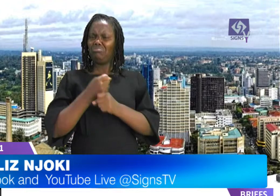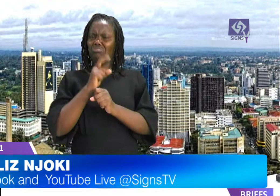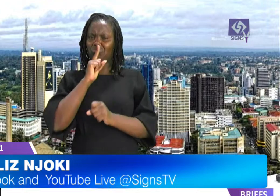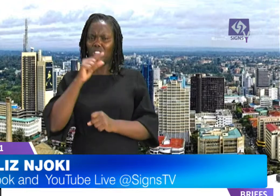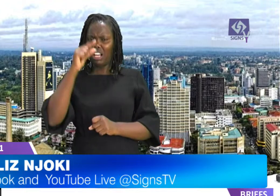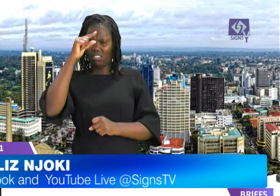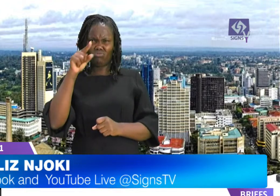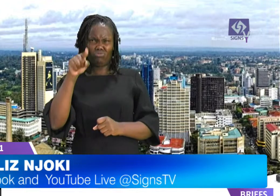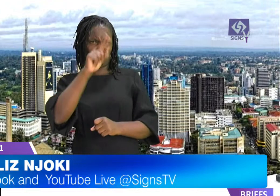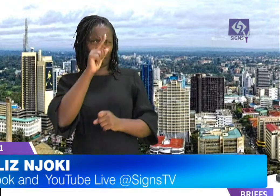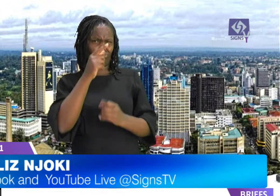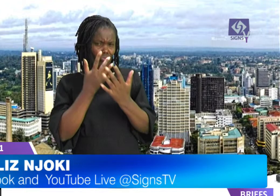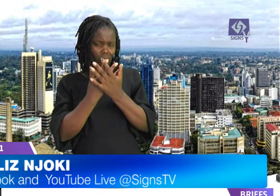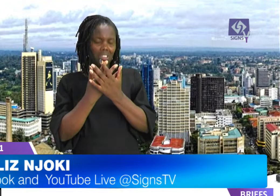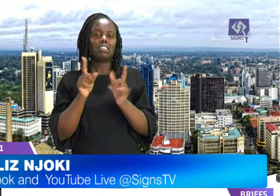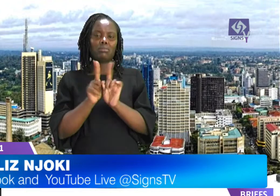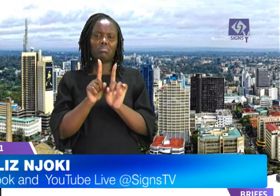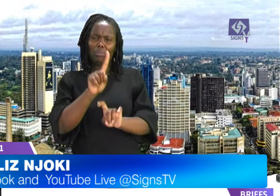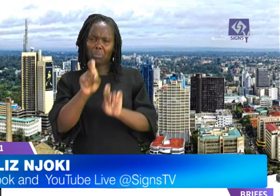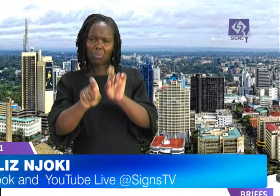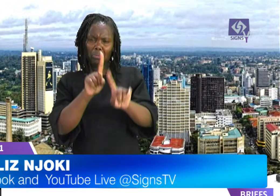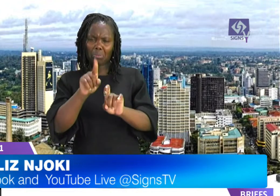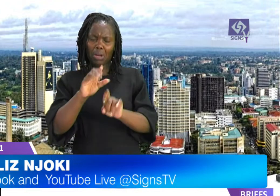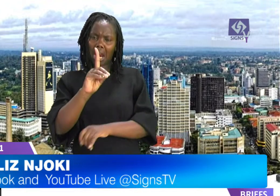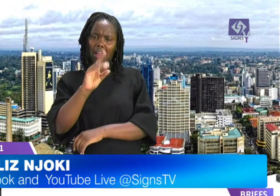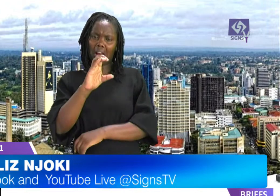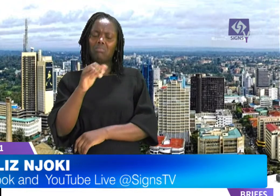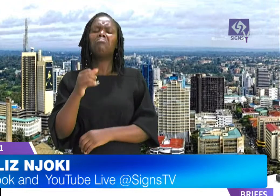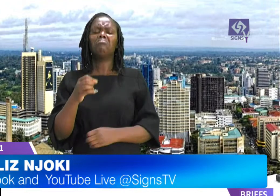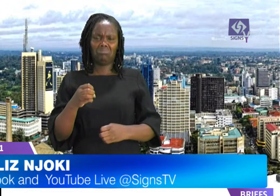So we have a problem when it comes to the